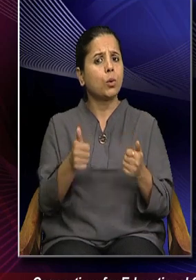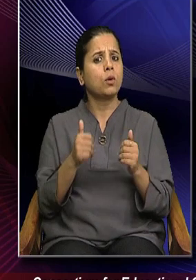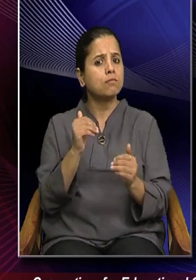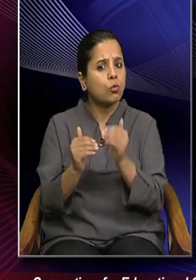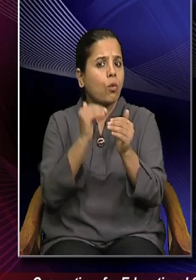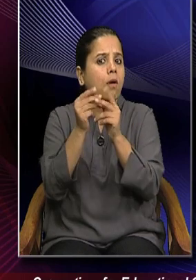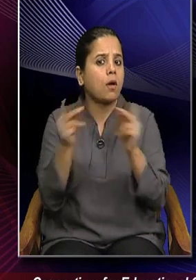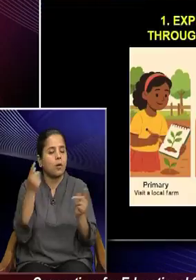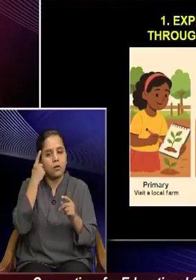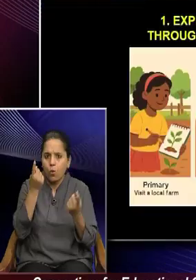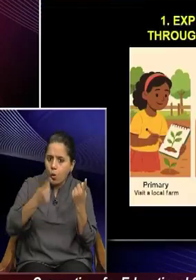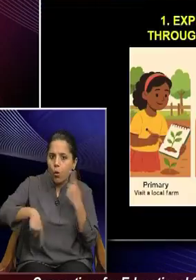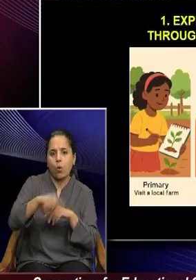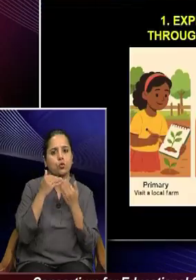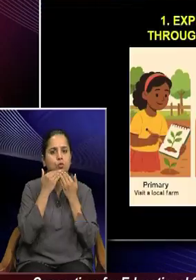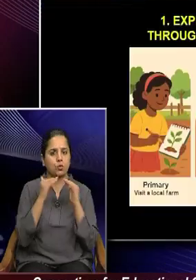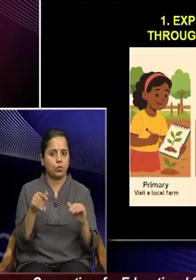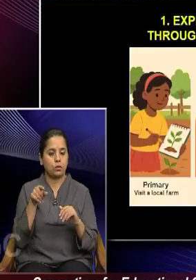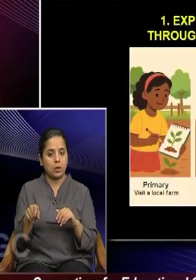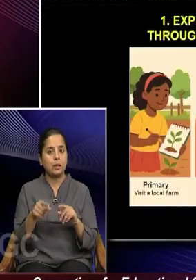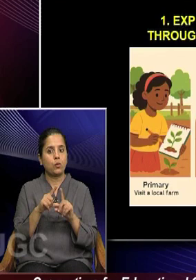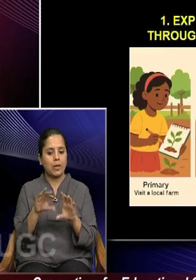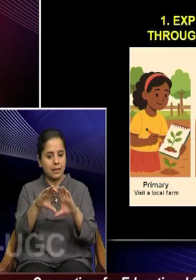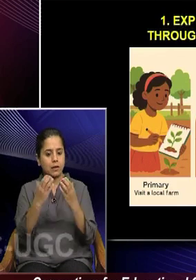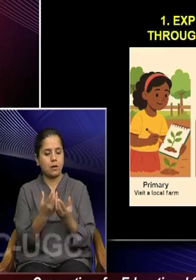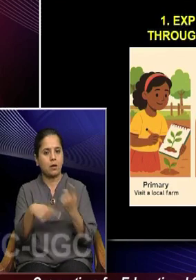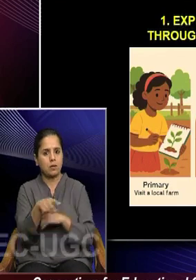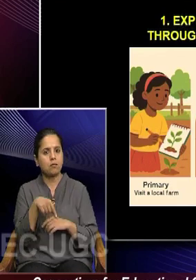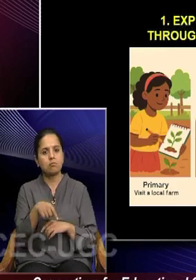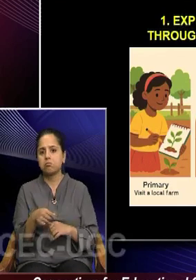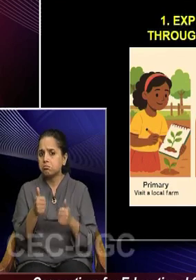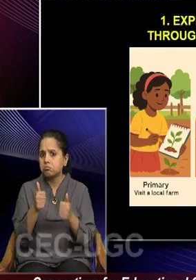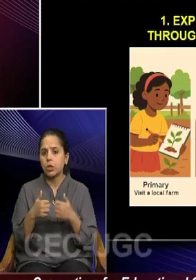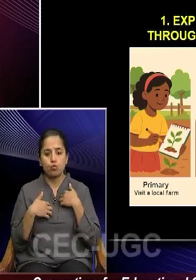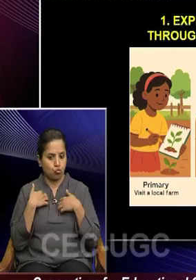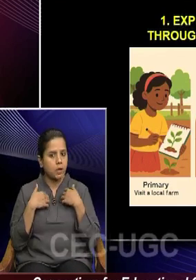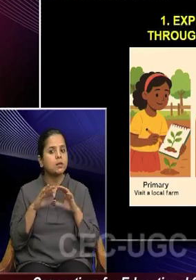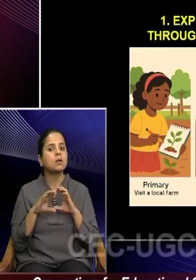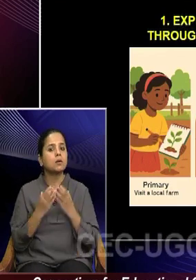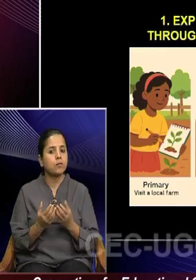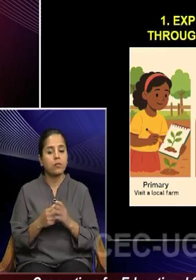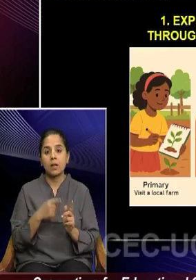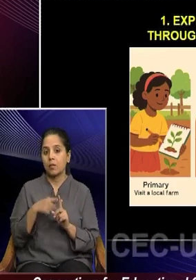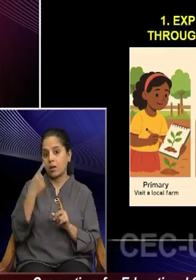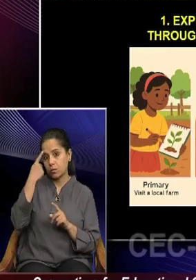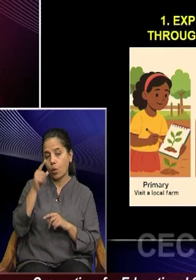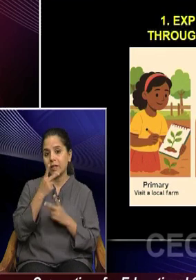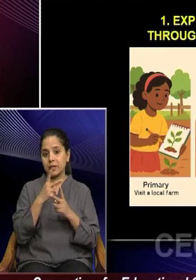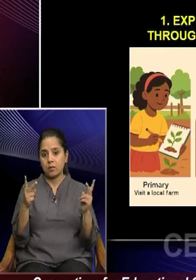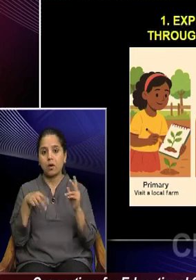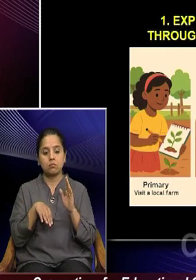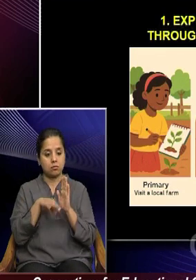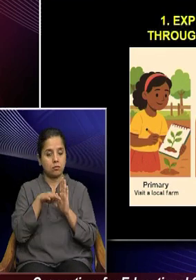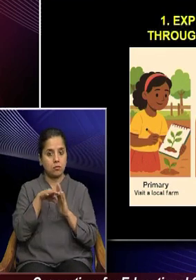growth for all the students, which make the class very, very interesting. And for the different grade